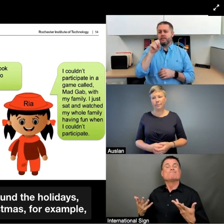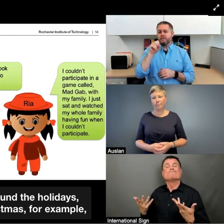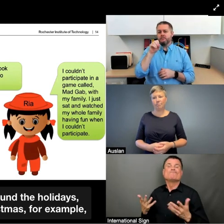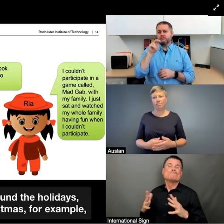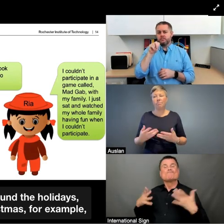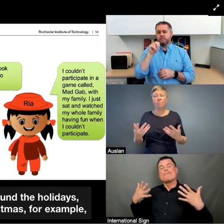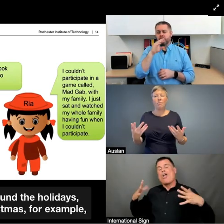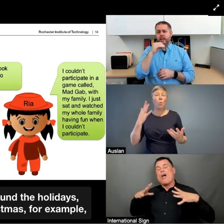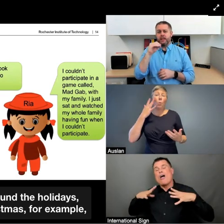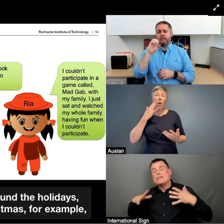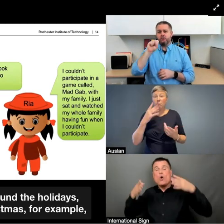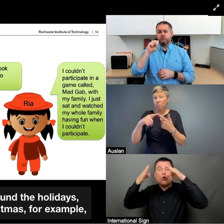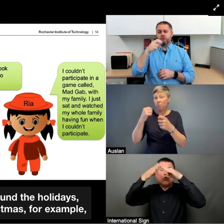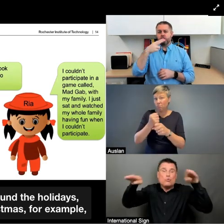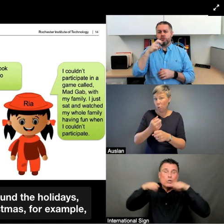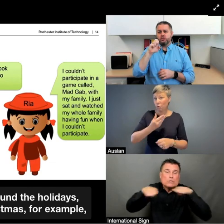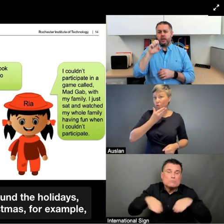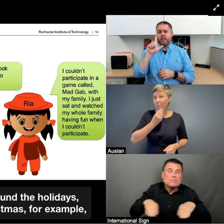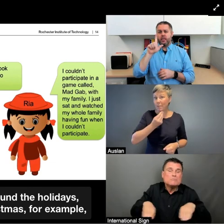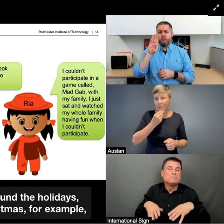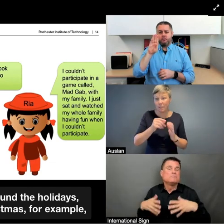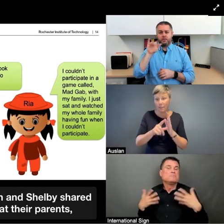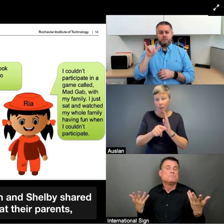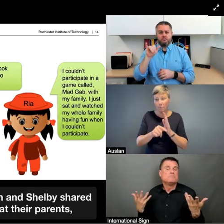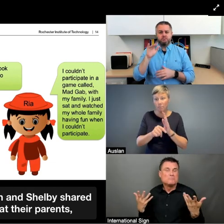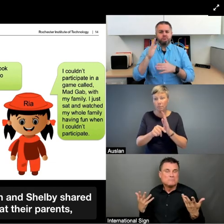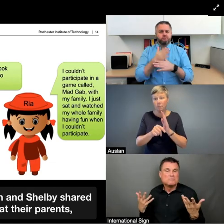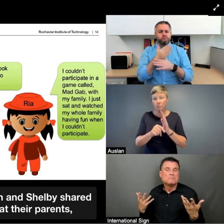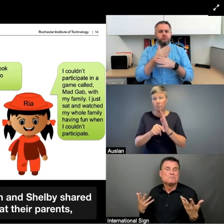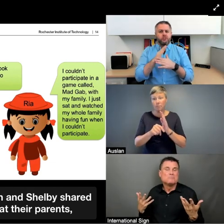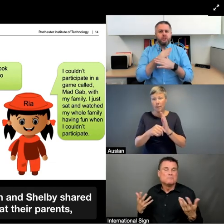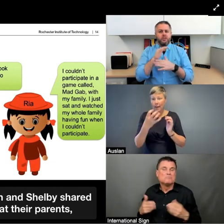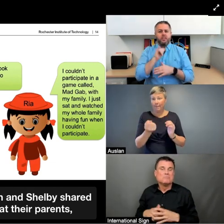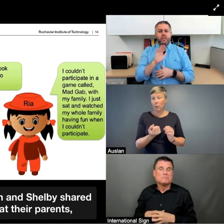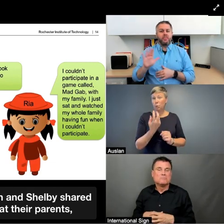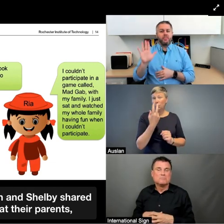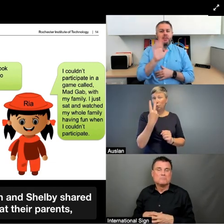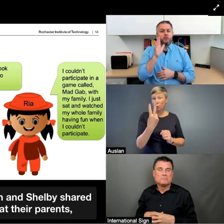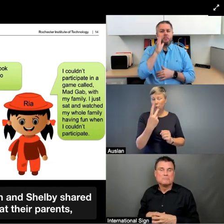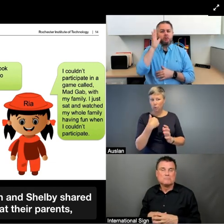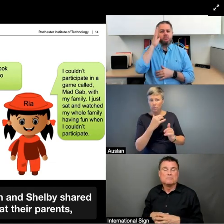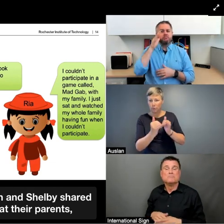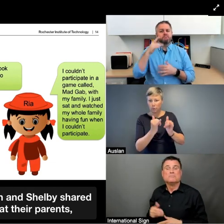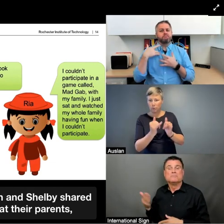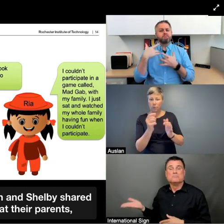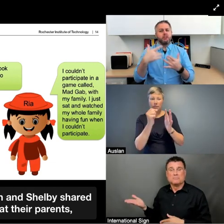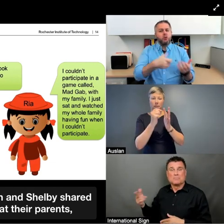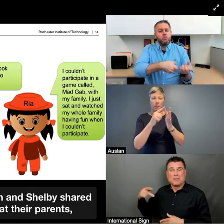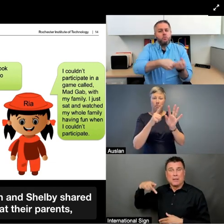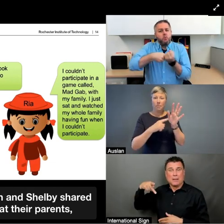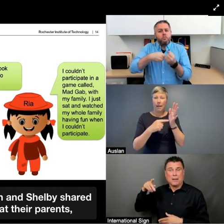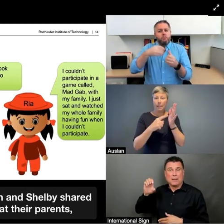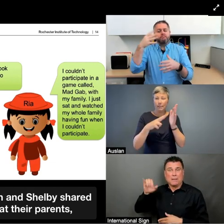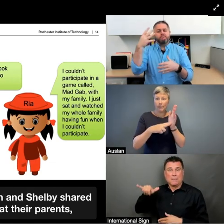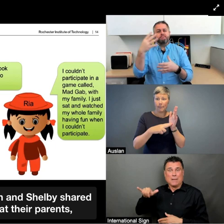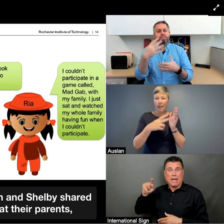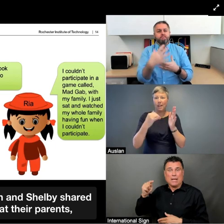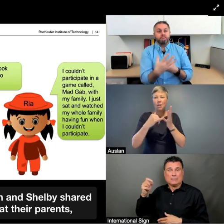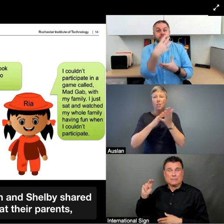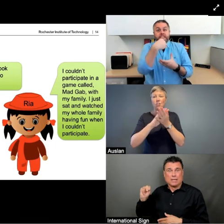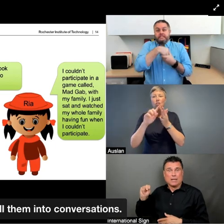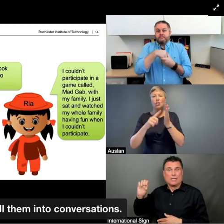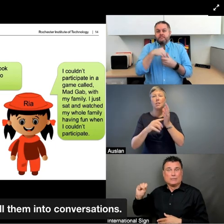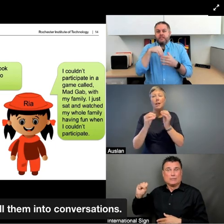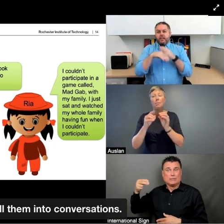Around the holidays, Christmas for example, Peyton and Shelby shared that their